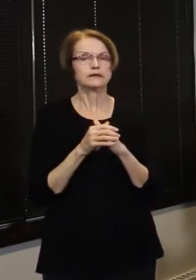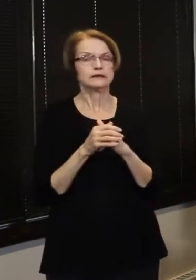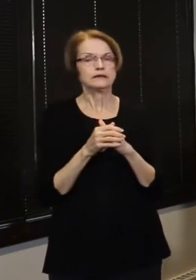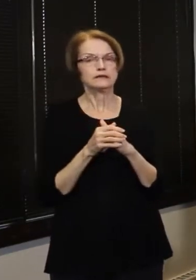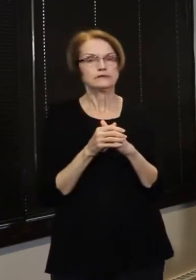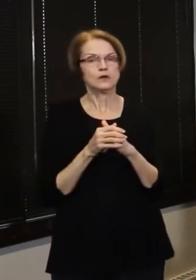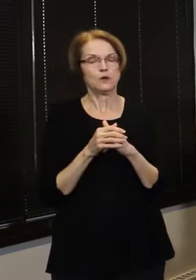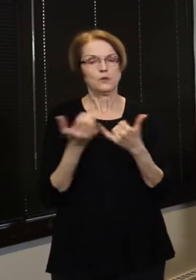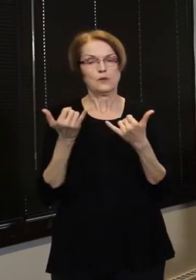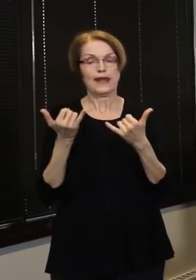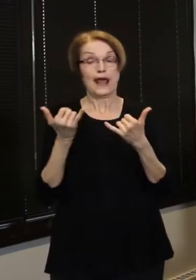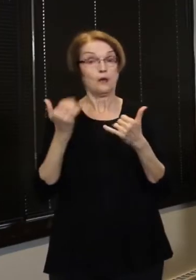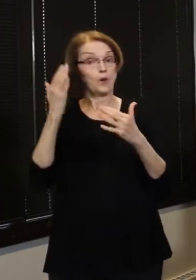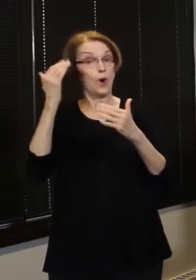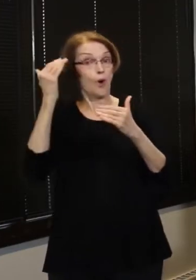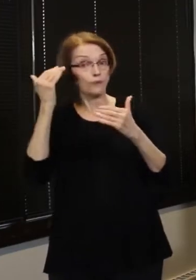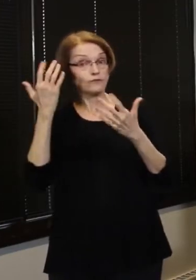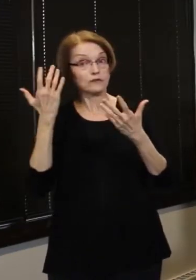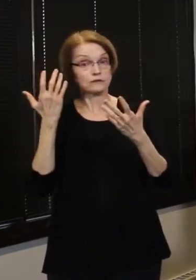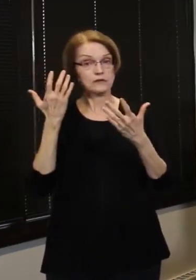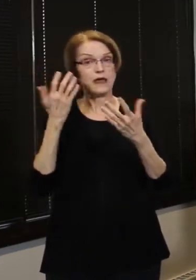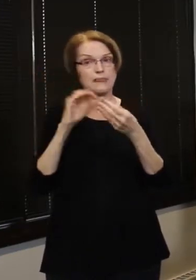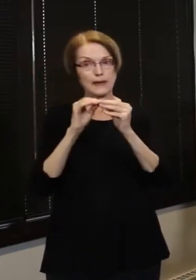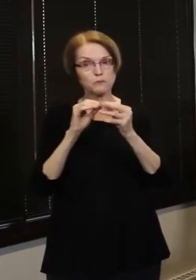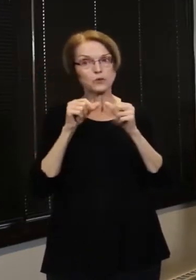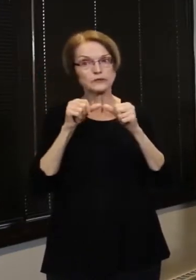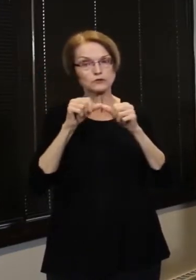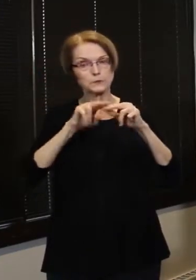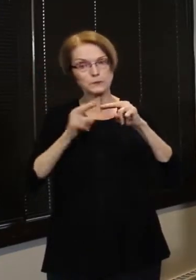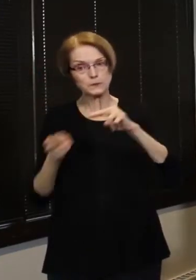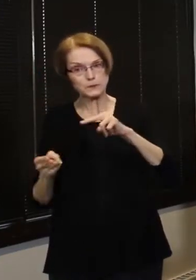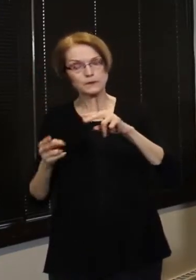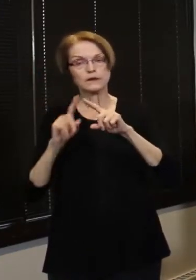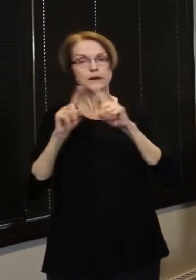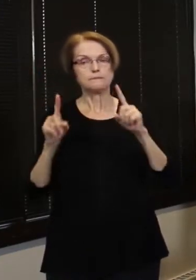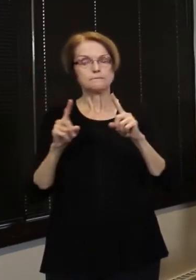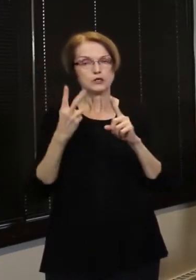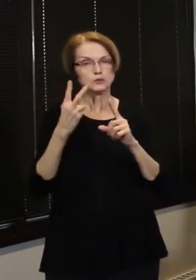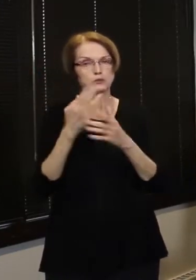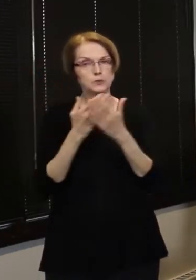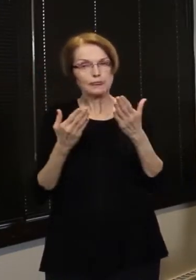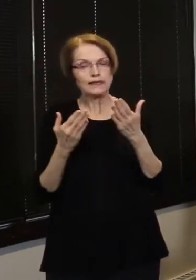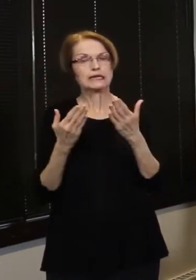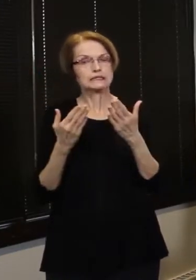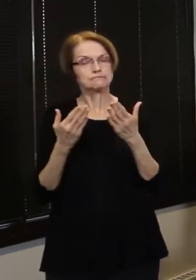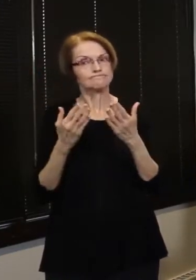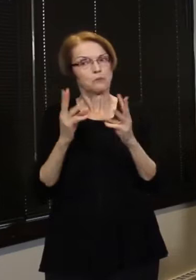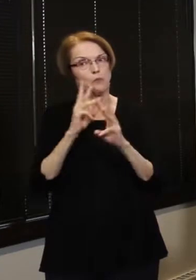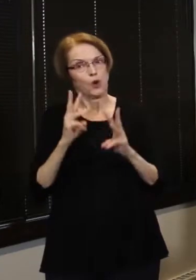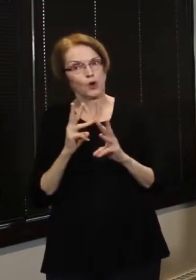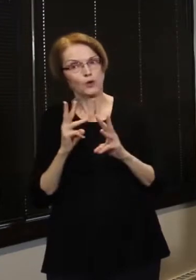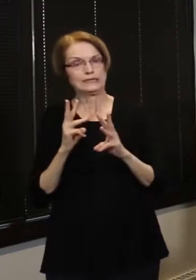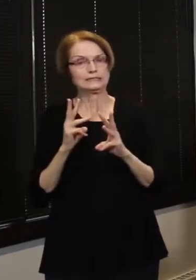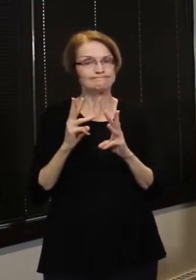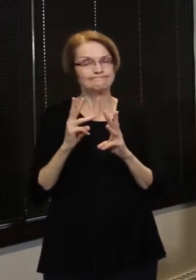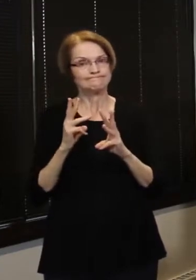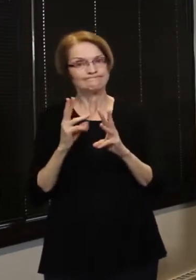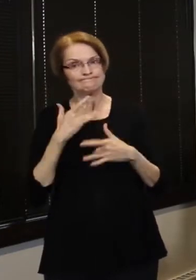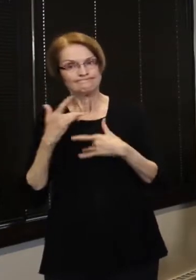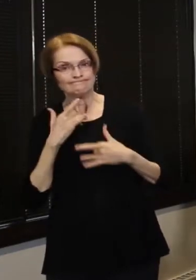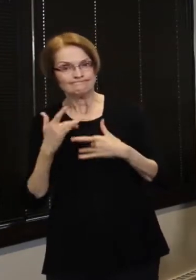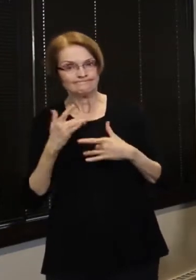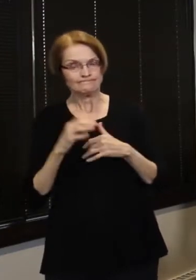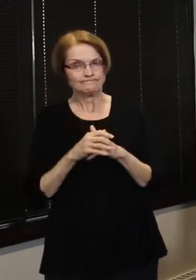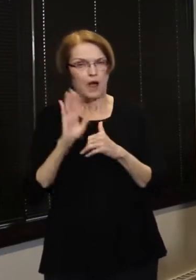So we're hopeful that this will continue, but there's a couple of things that give us a little bit of pause, which I'll talk about here in a minute.